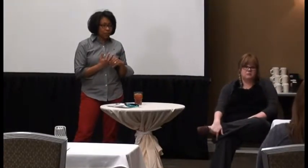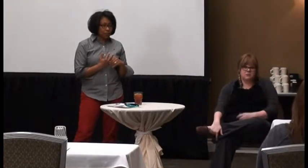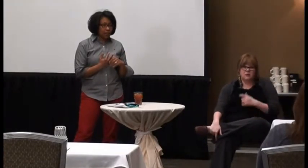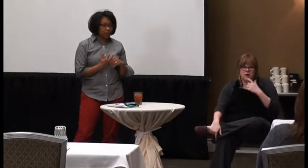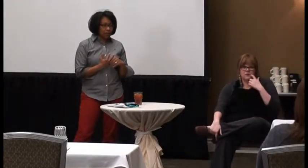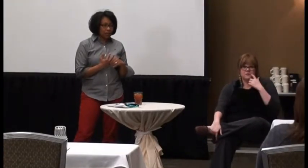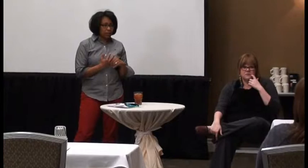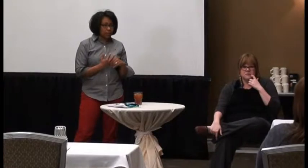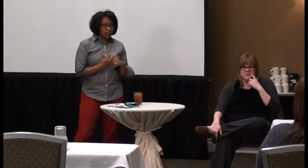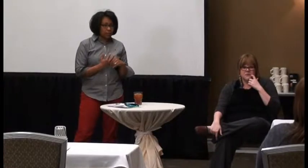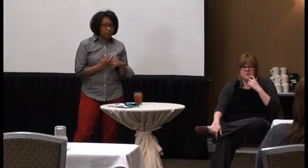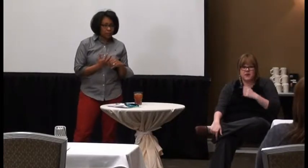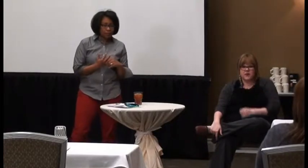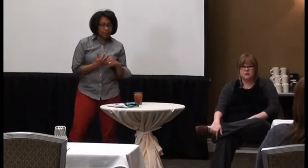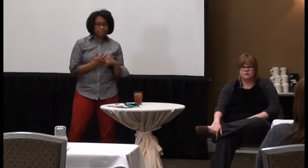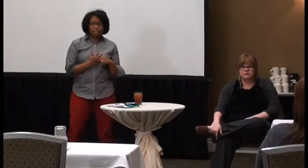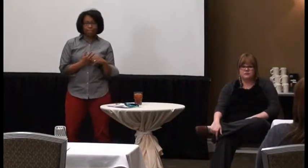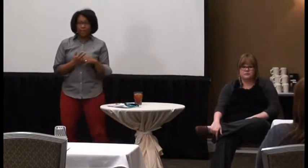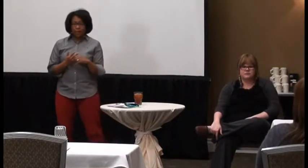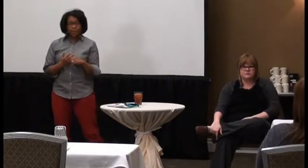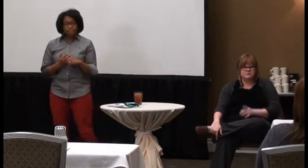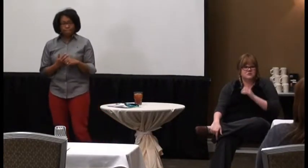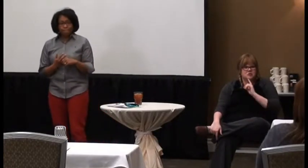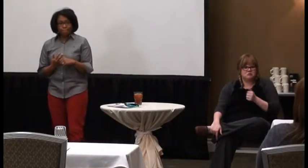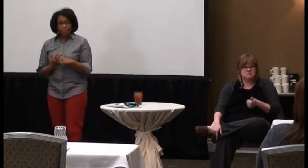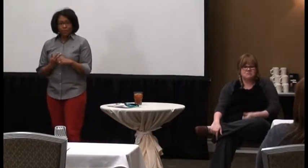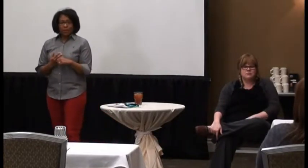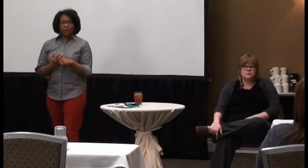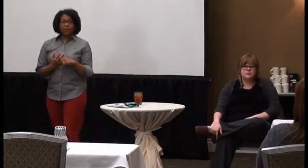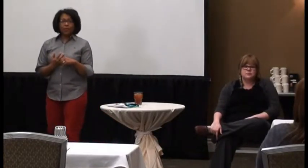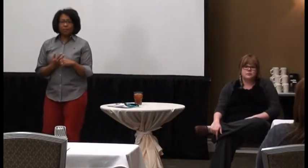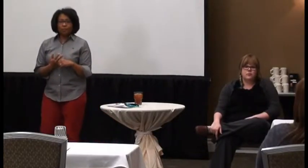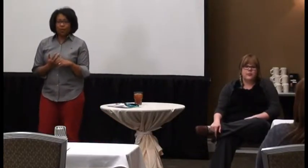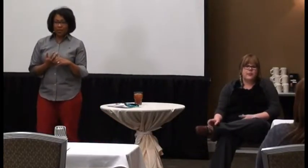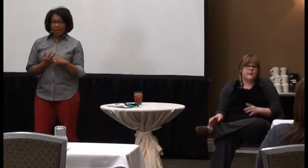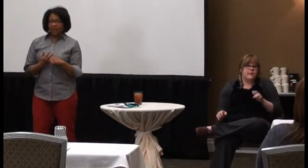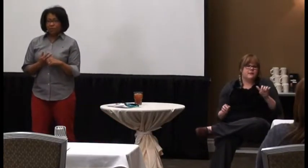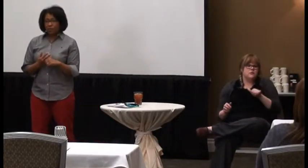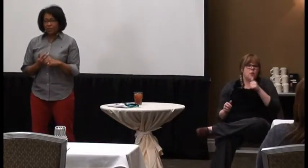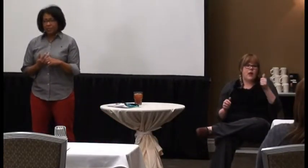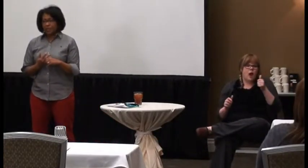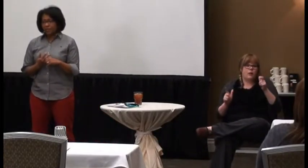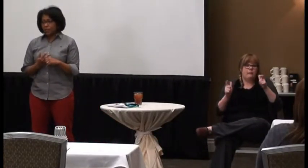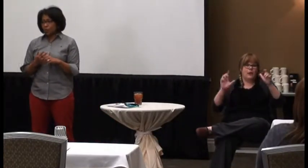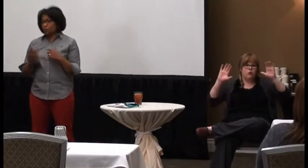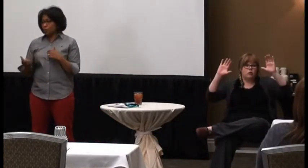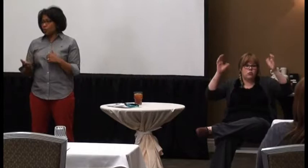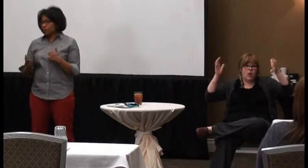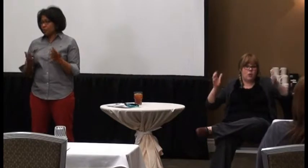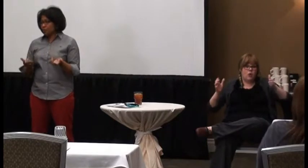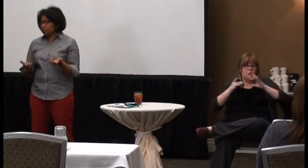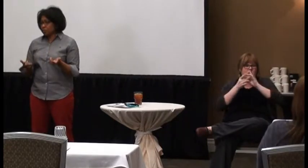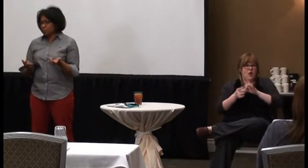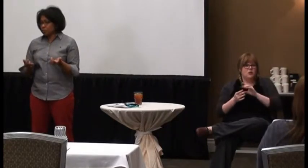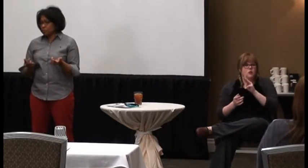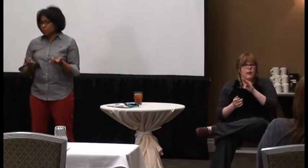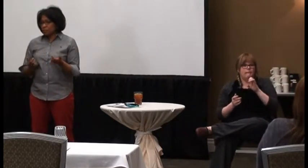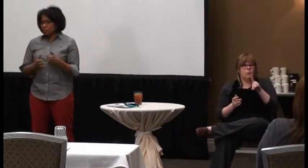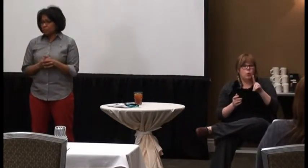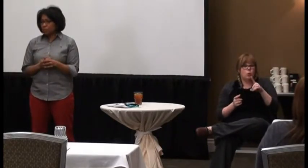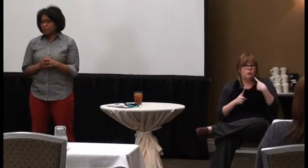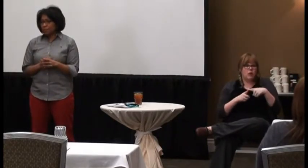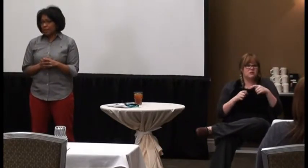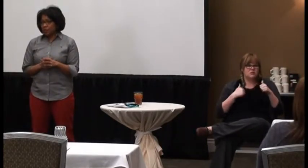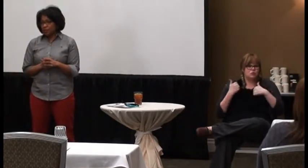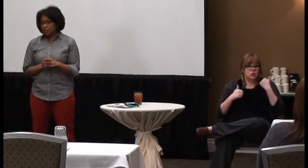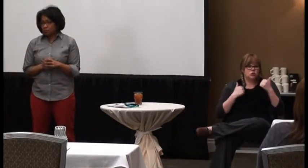Okay, Okay. thank you. Okay. So the other bigger categories that have to deal with mood and aggression